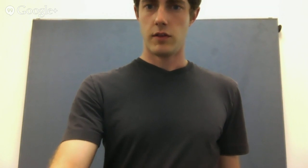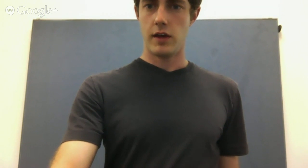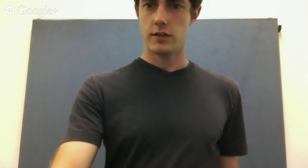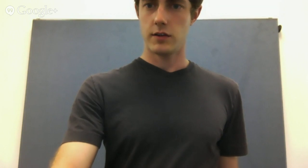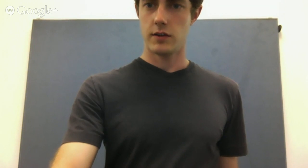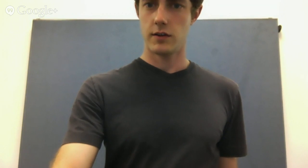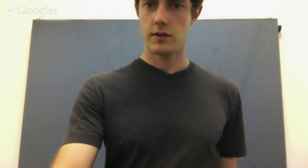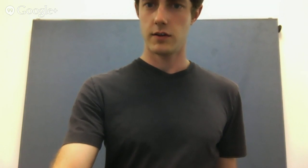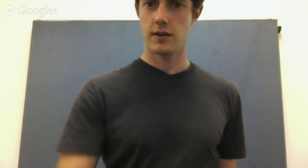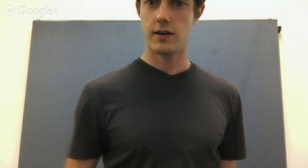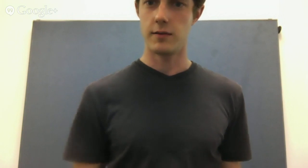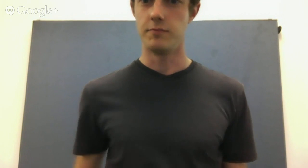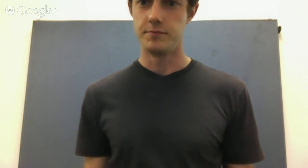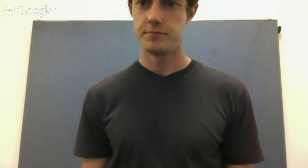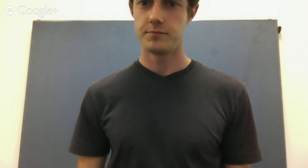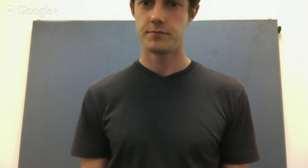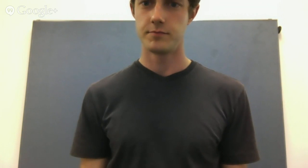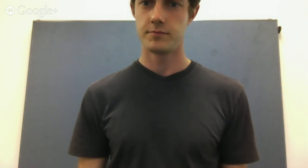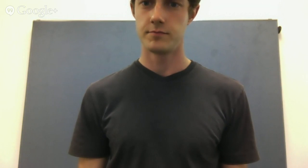That. Um,